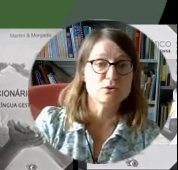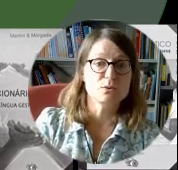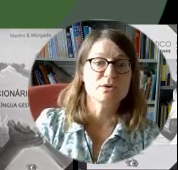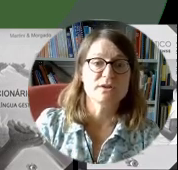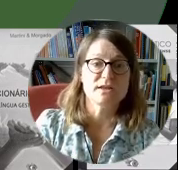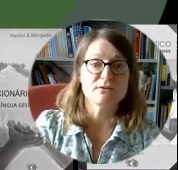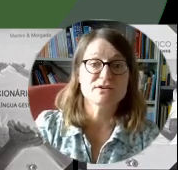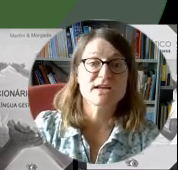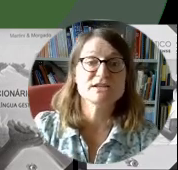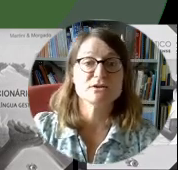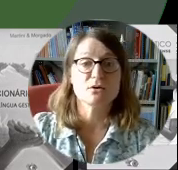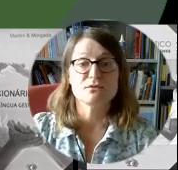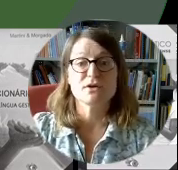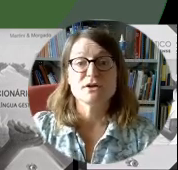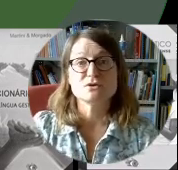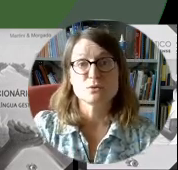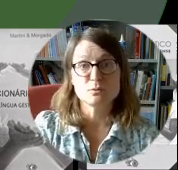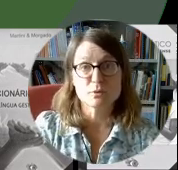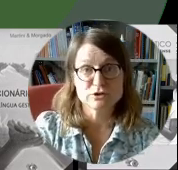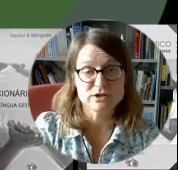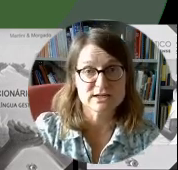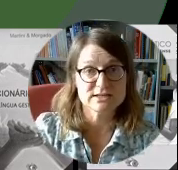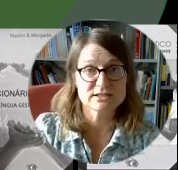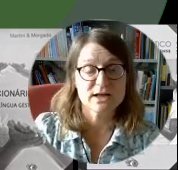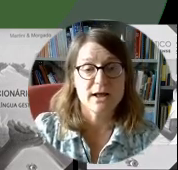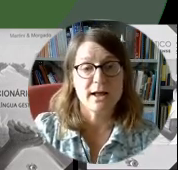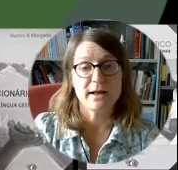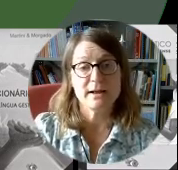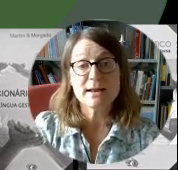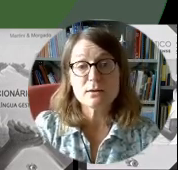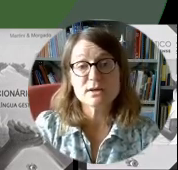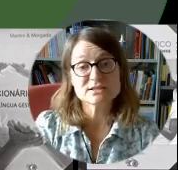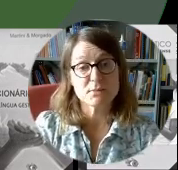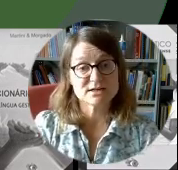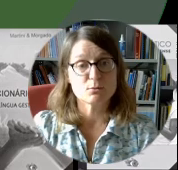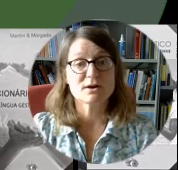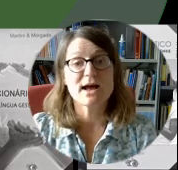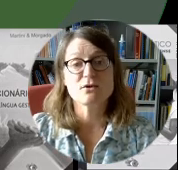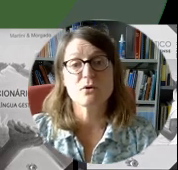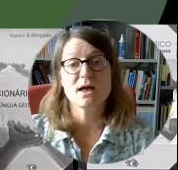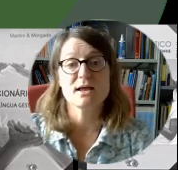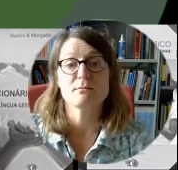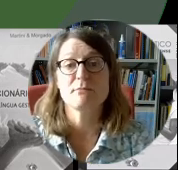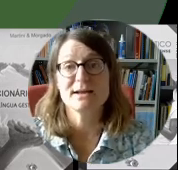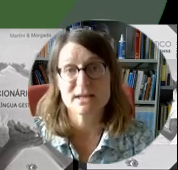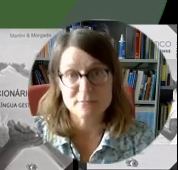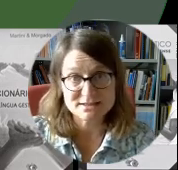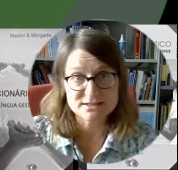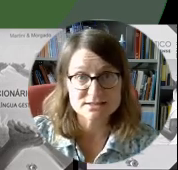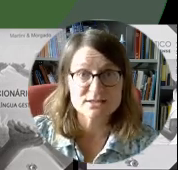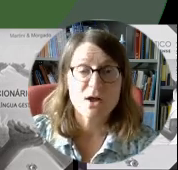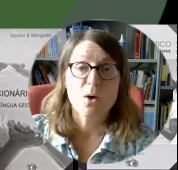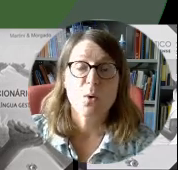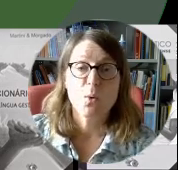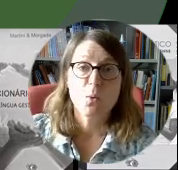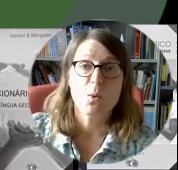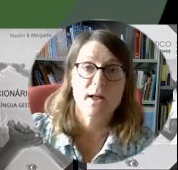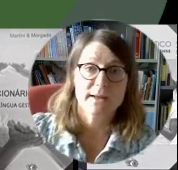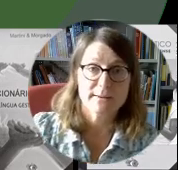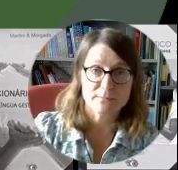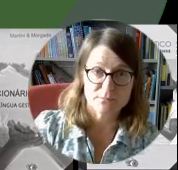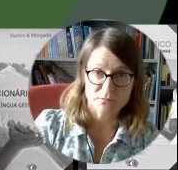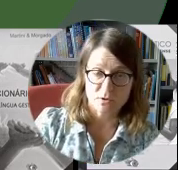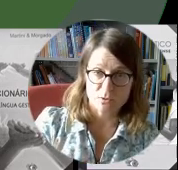led to the invitation of two Portuguese linguists, Marta Morgado and Mariana Martins,